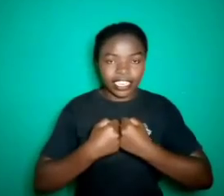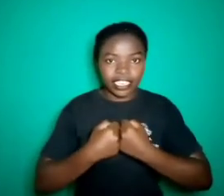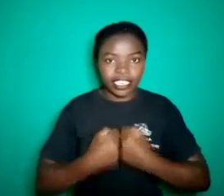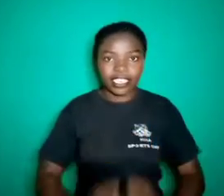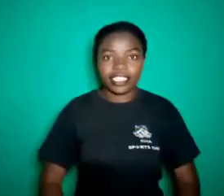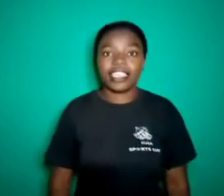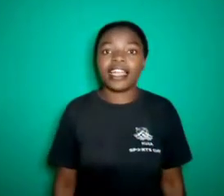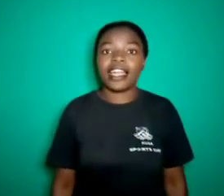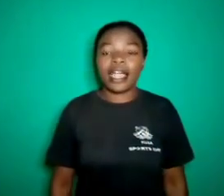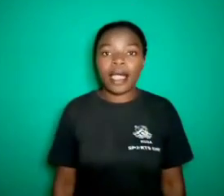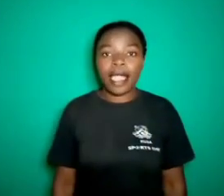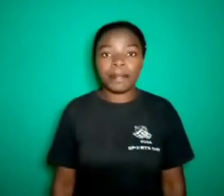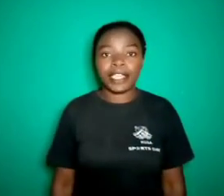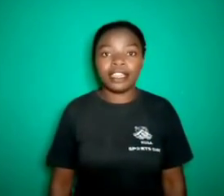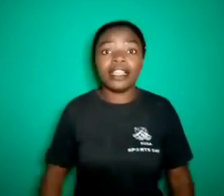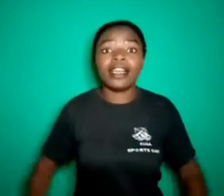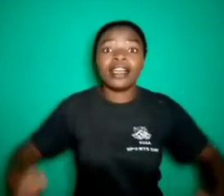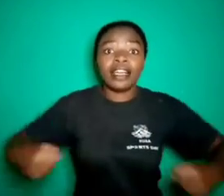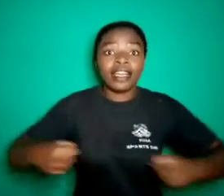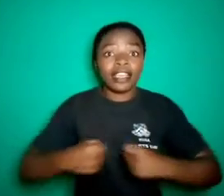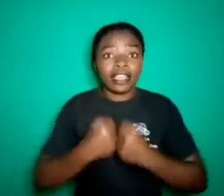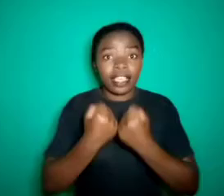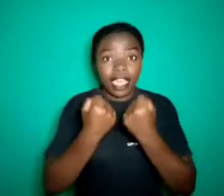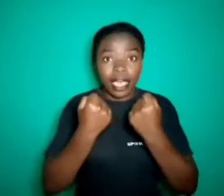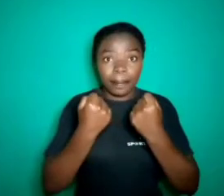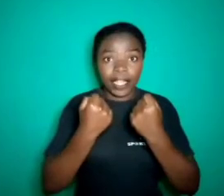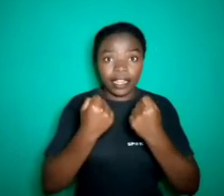accident, happen, happen,